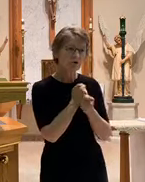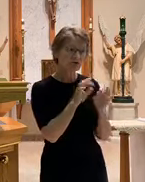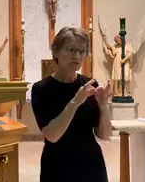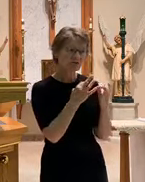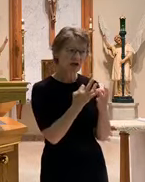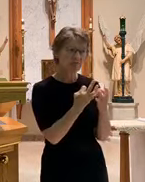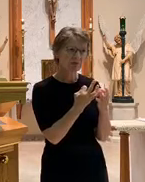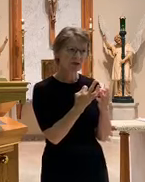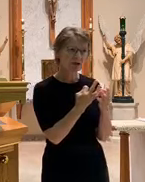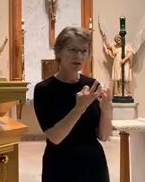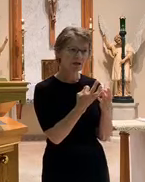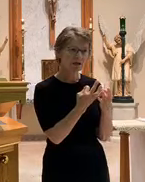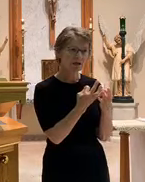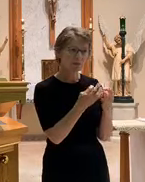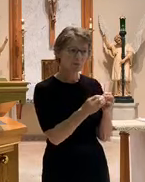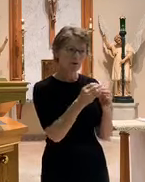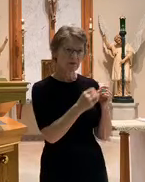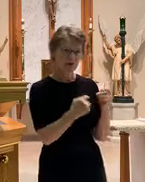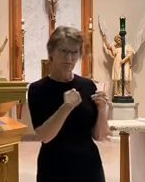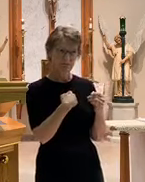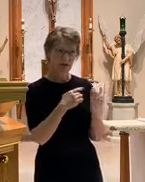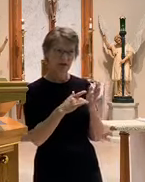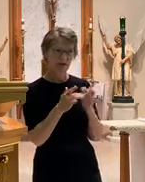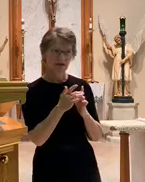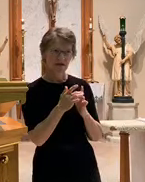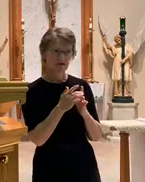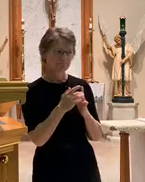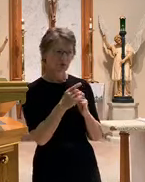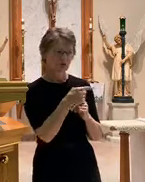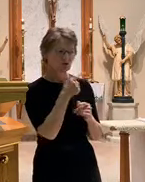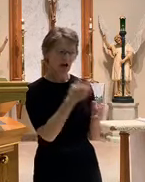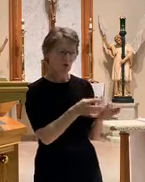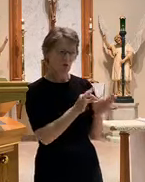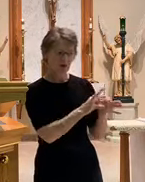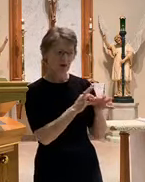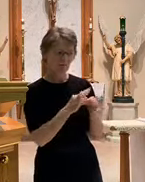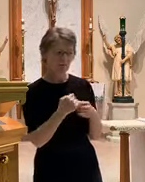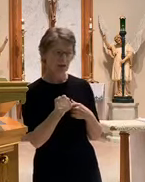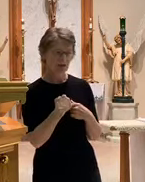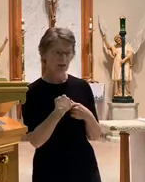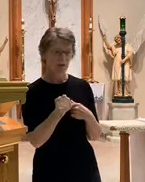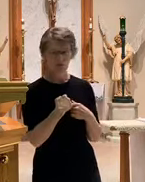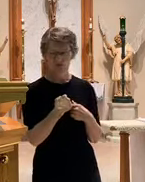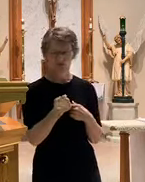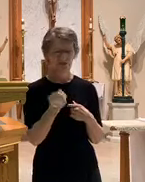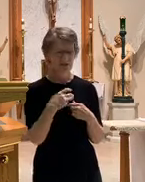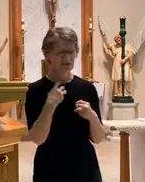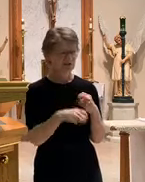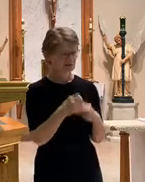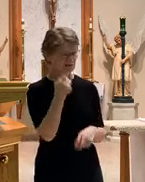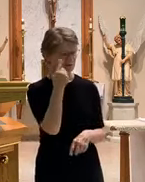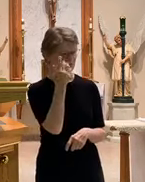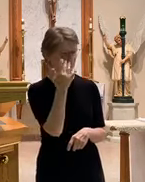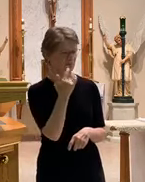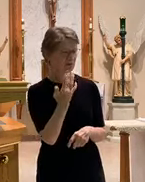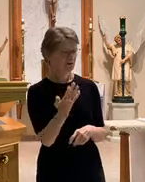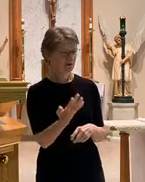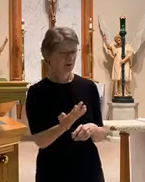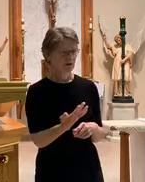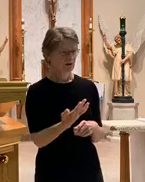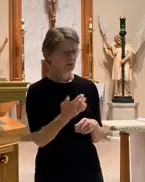hard one for us to accept. But, you know, we know the commandments. You need to love God first and